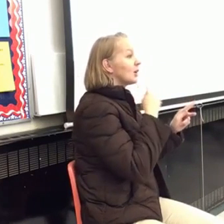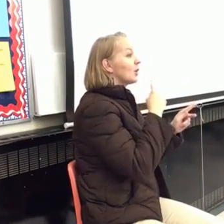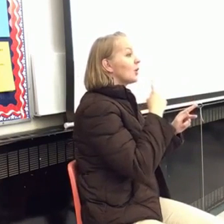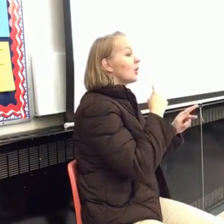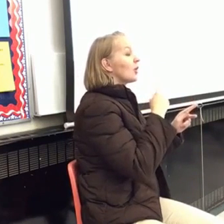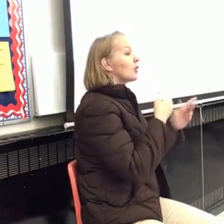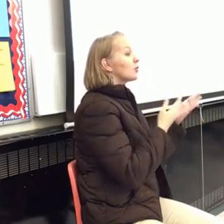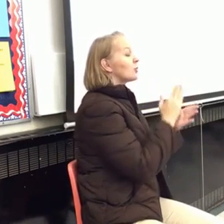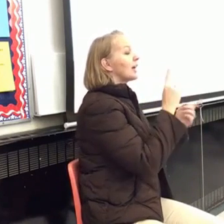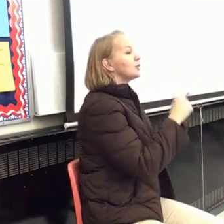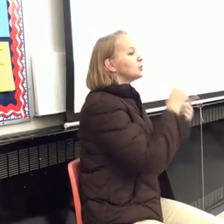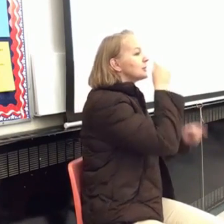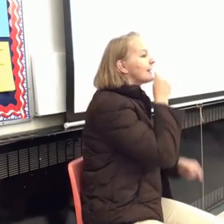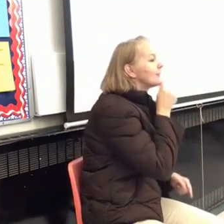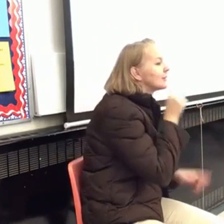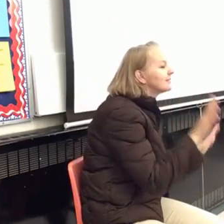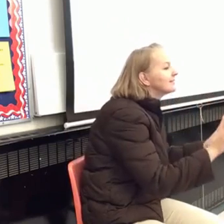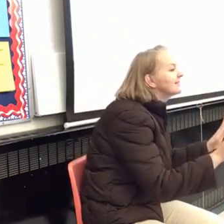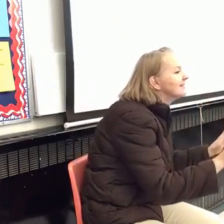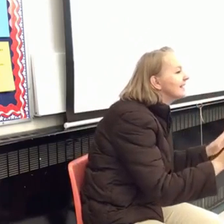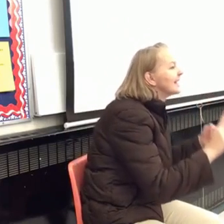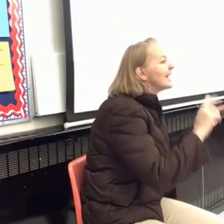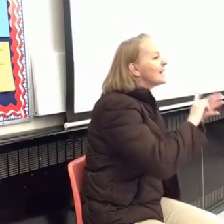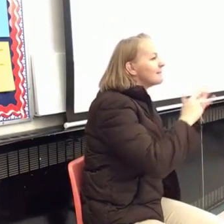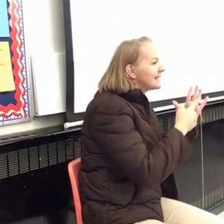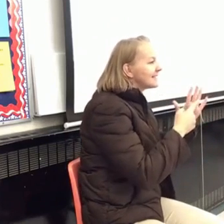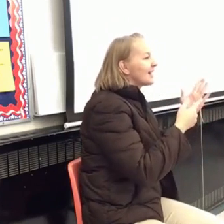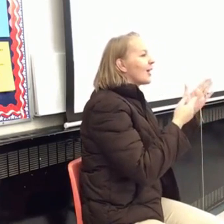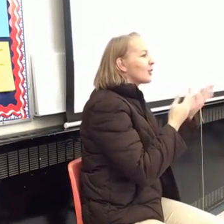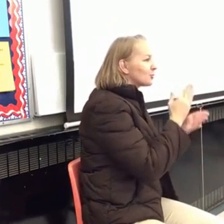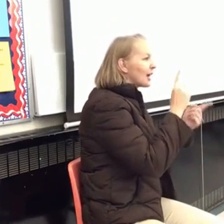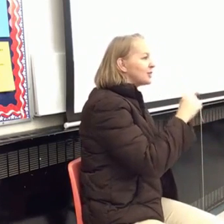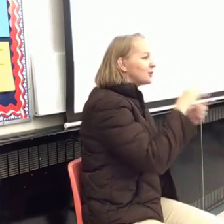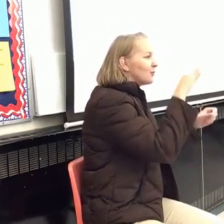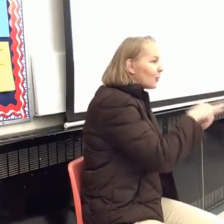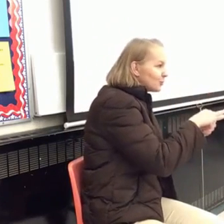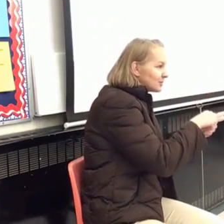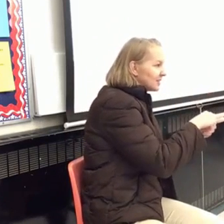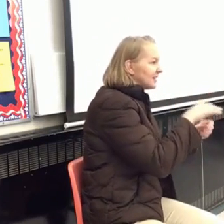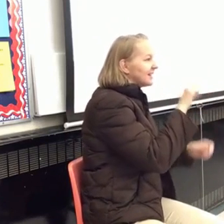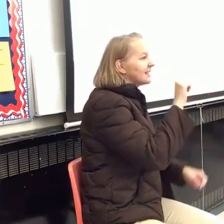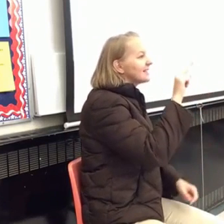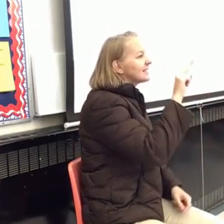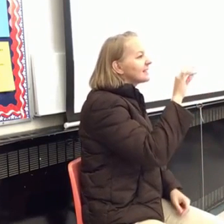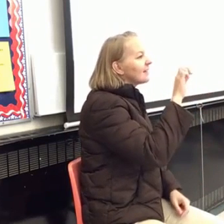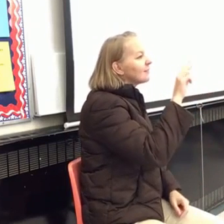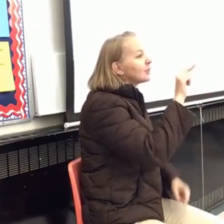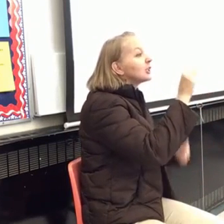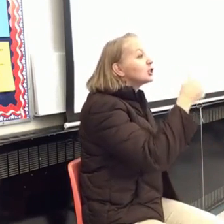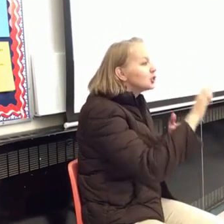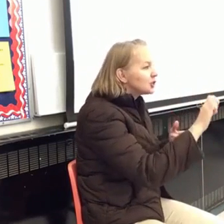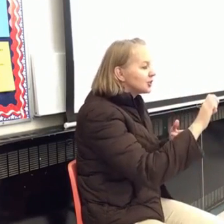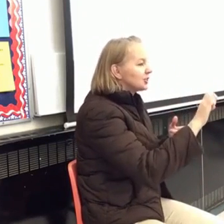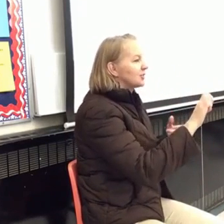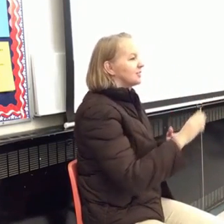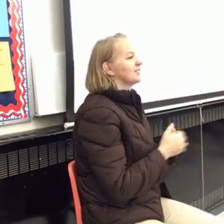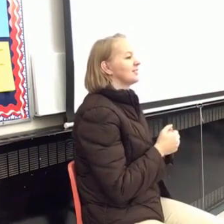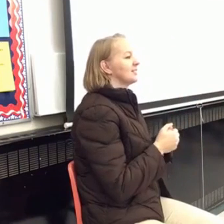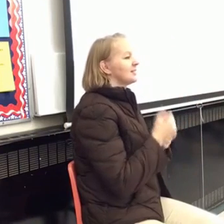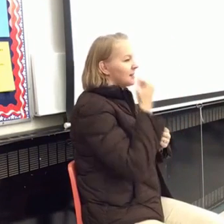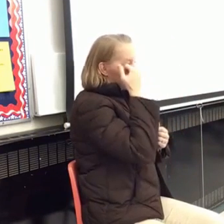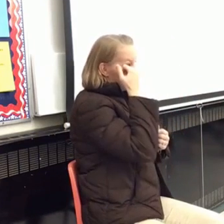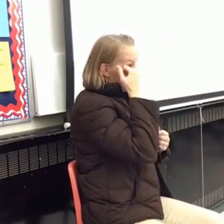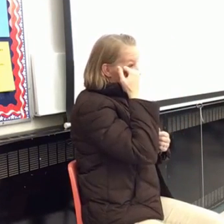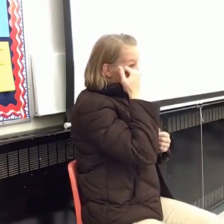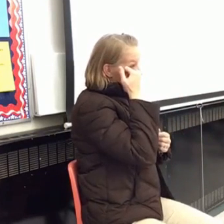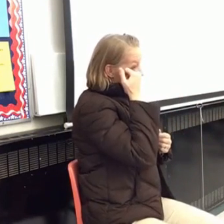suffering. It's just the right to vote. You can also gain suffrage not just for women but for anybody. So, for example, last year after the Parkland